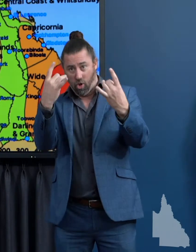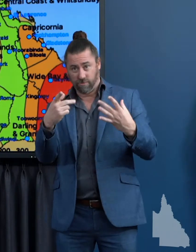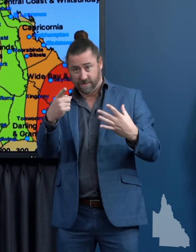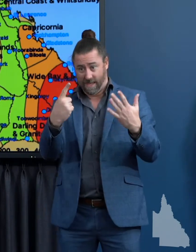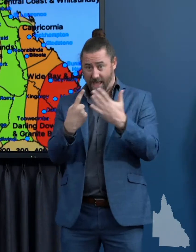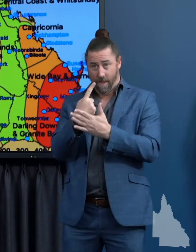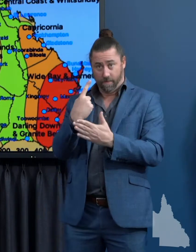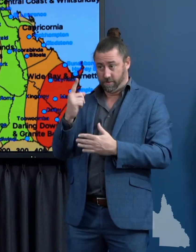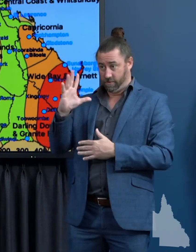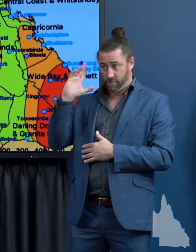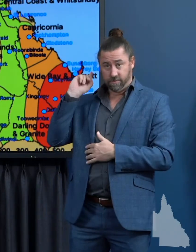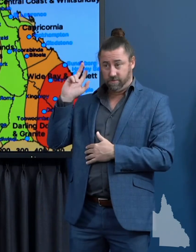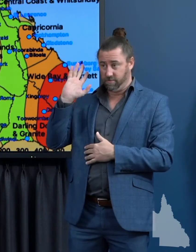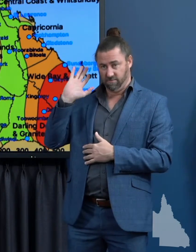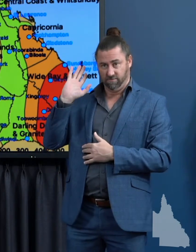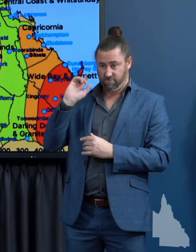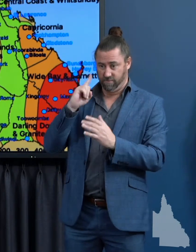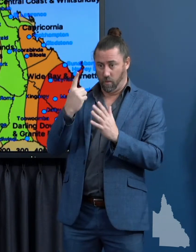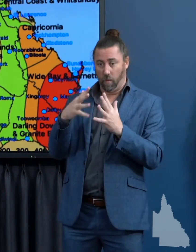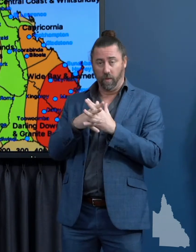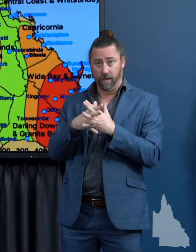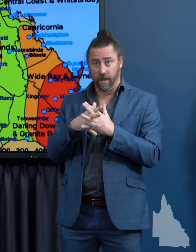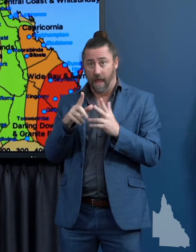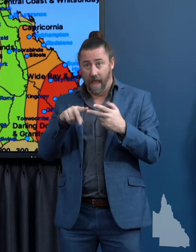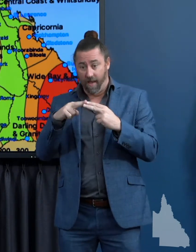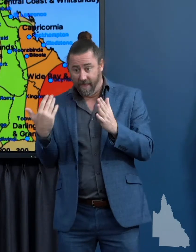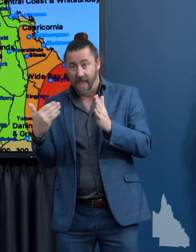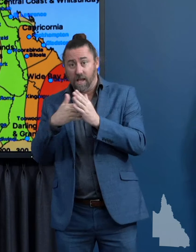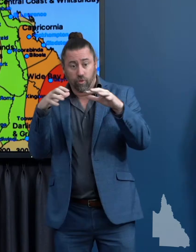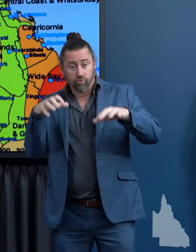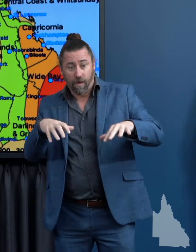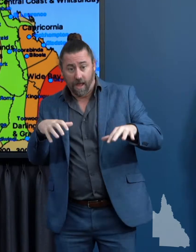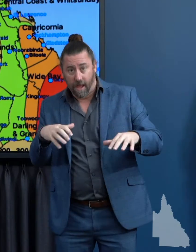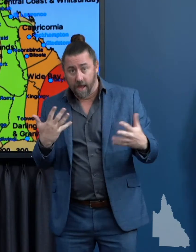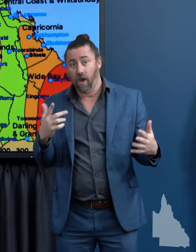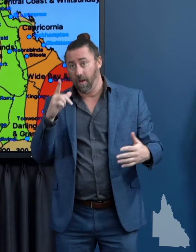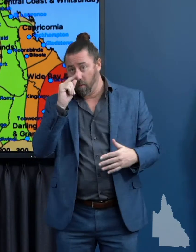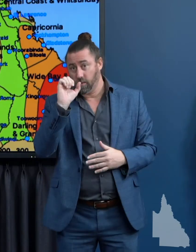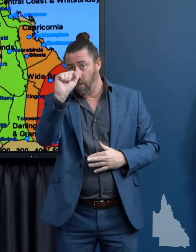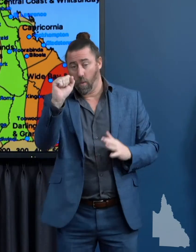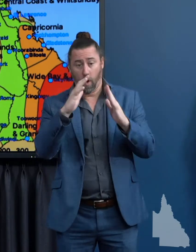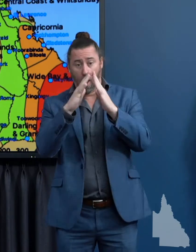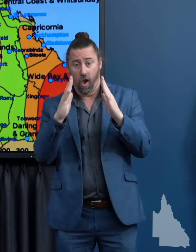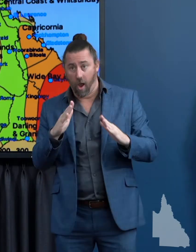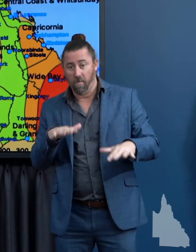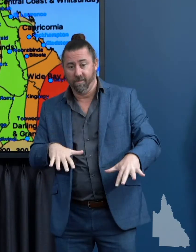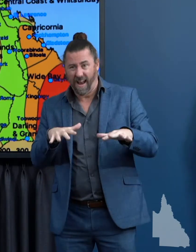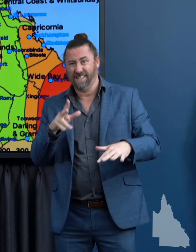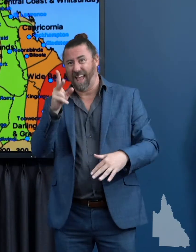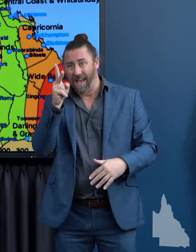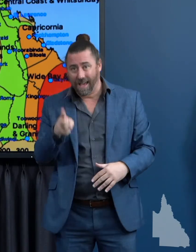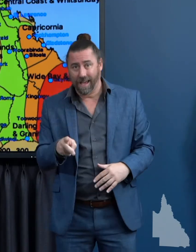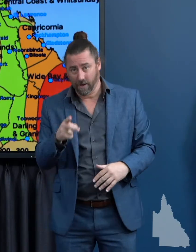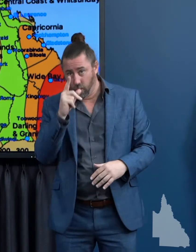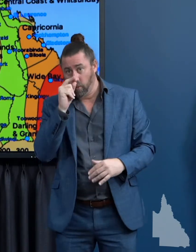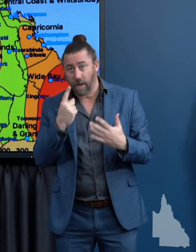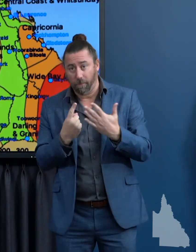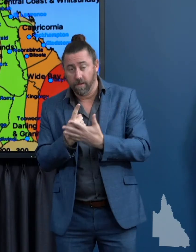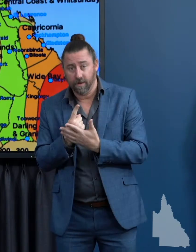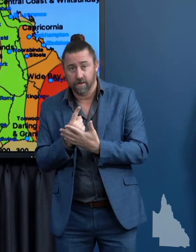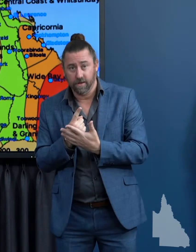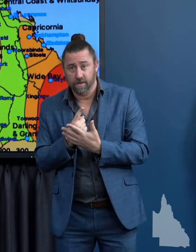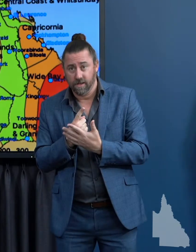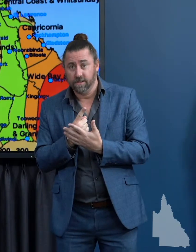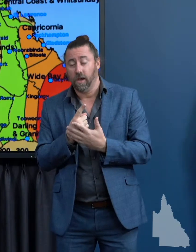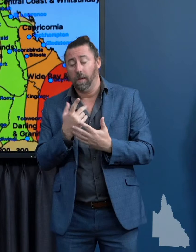get high rainfall in that area, there is a possibility that your home will be inundated again. So I can't